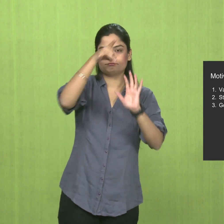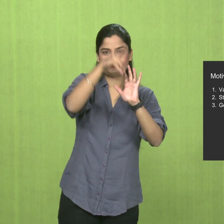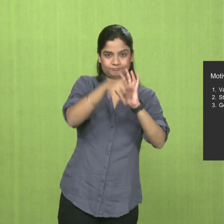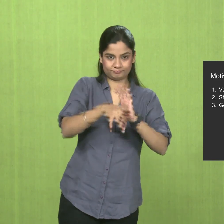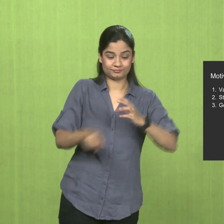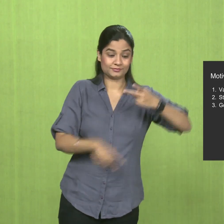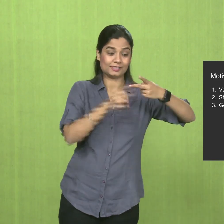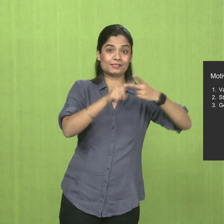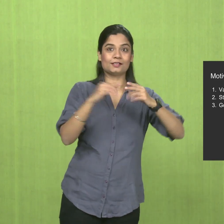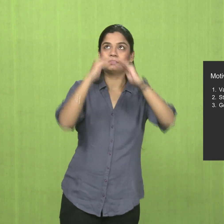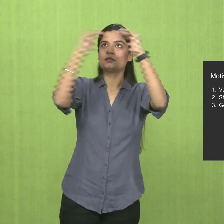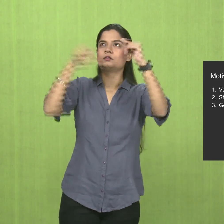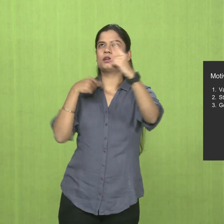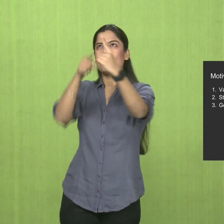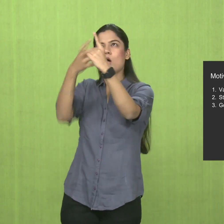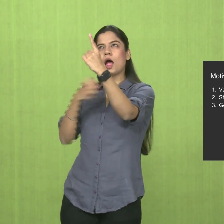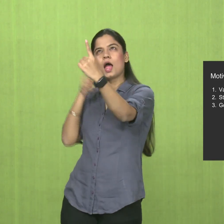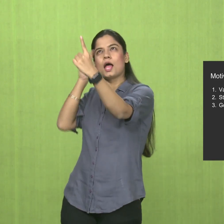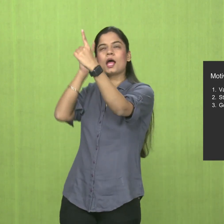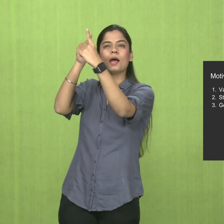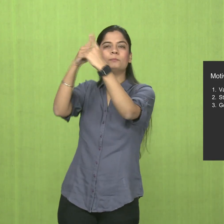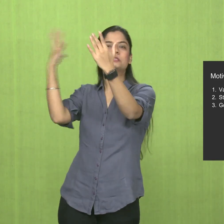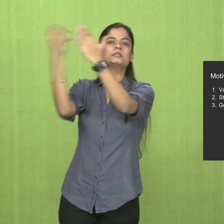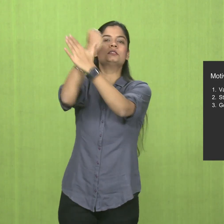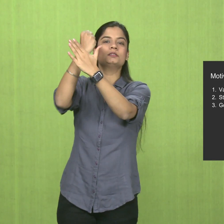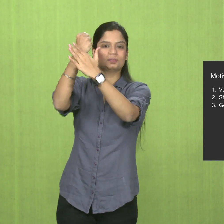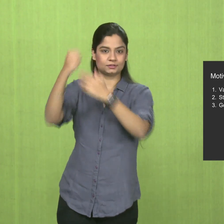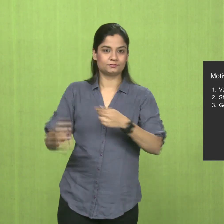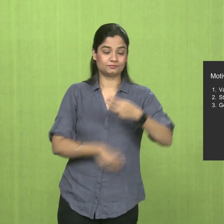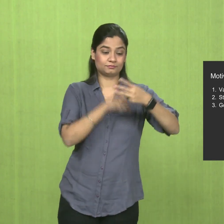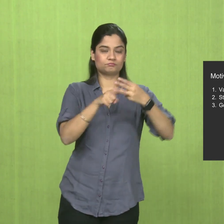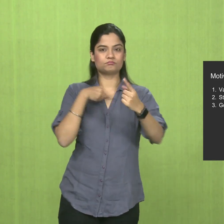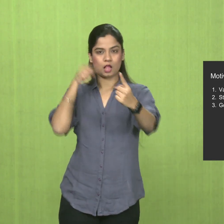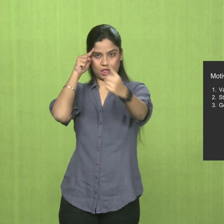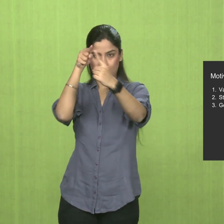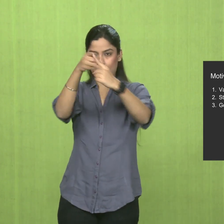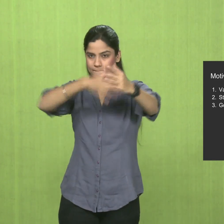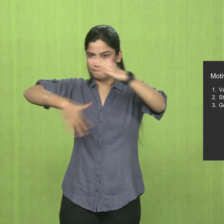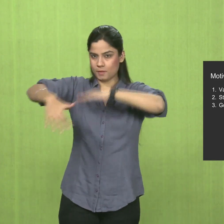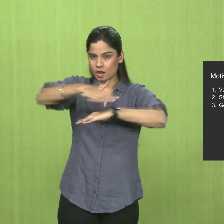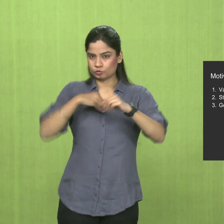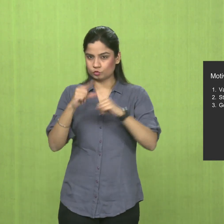will explain to you what values means. Standards, something we have to achieve. And third is goals.